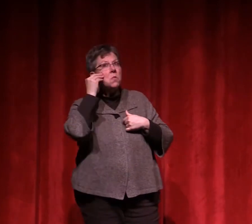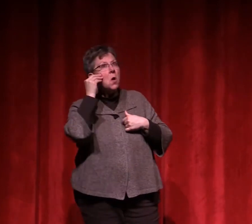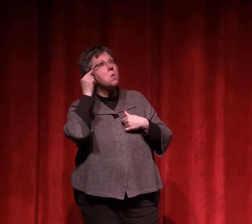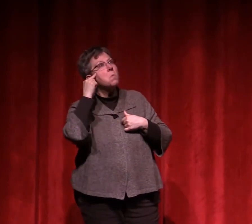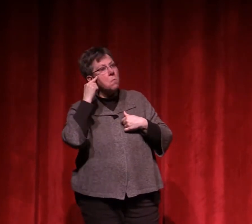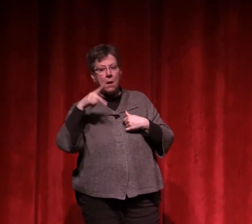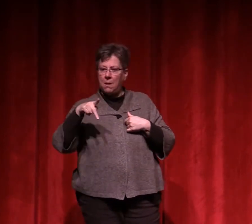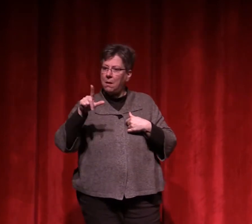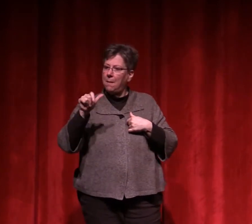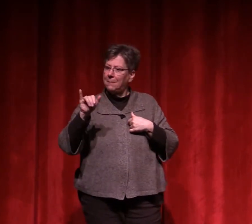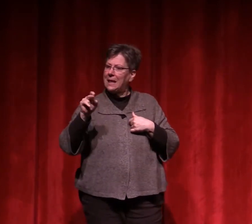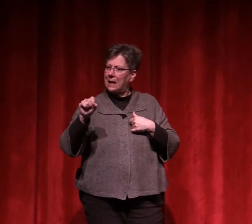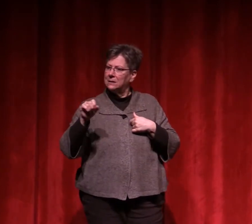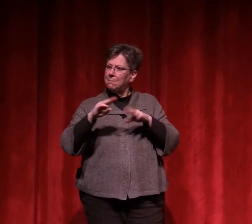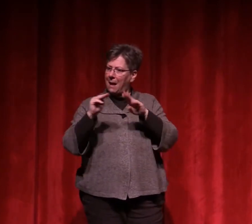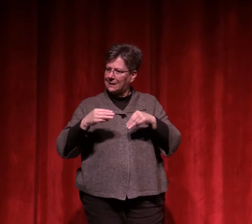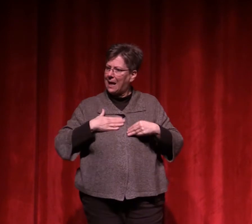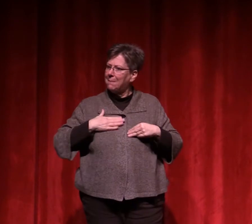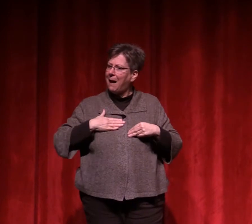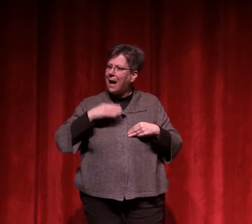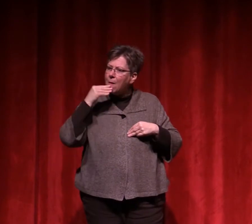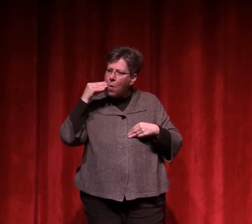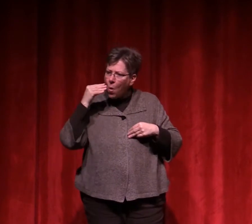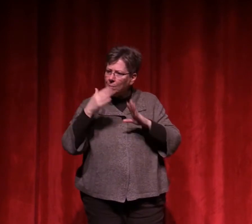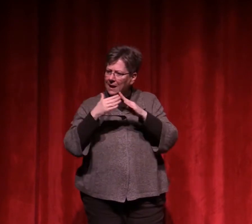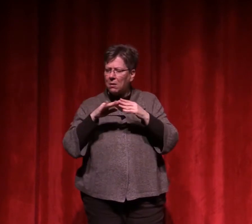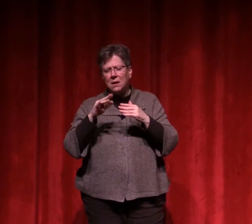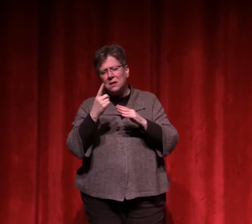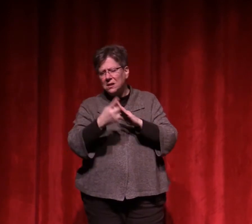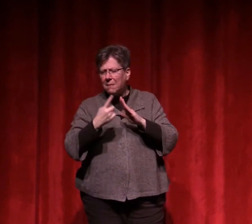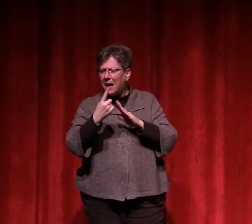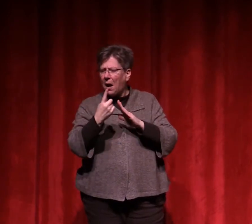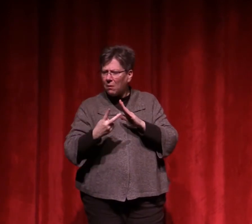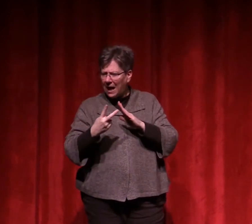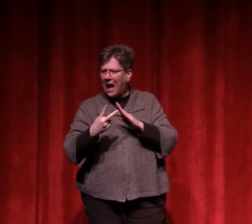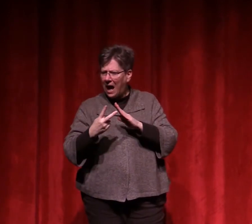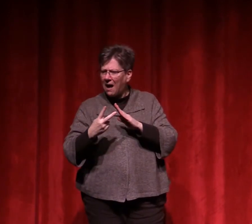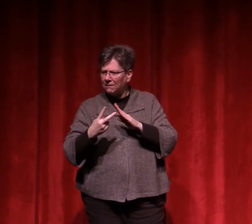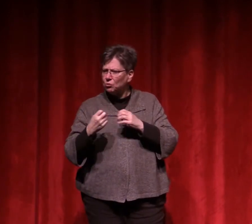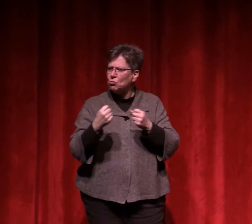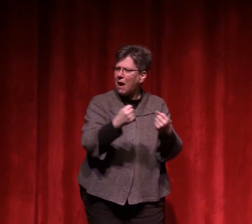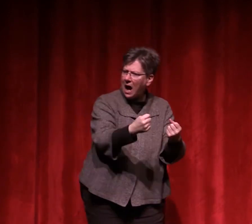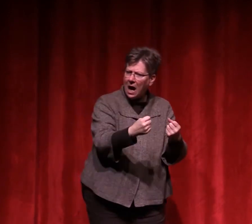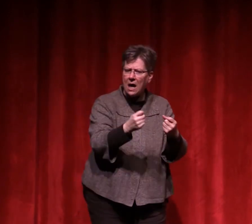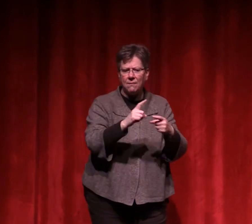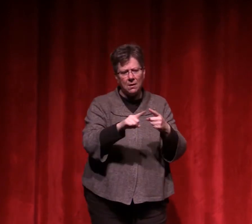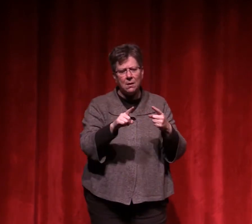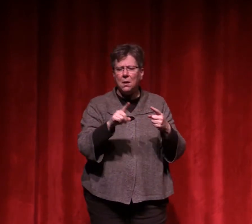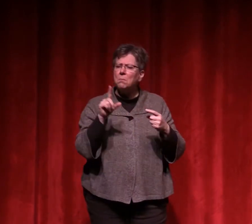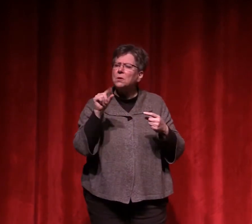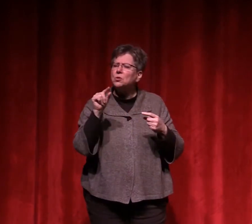hometown. It's about an hour and a half drive, but a 20-minute flight, so it was perfect.